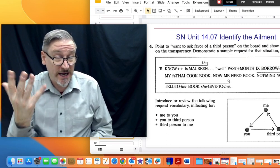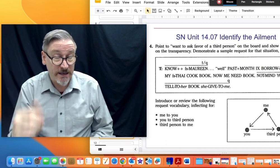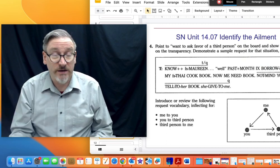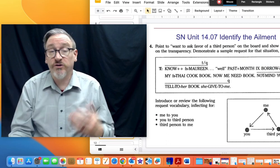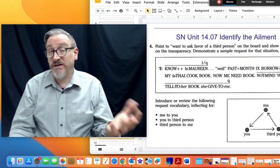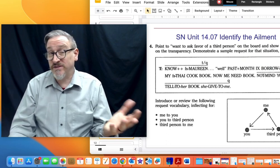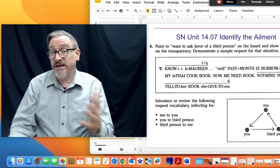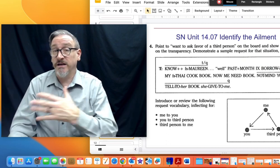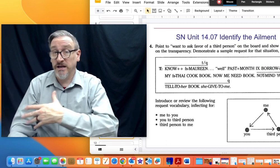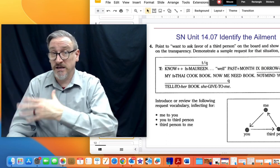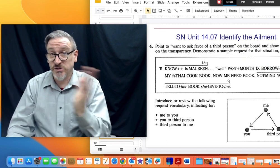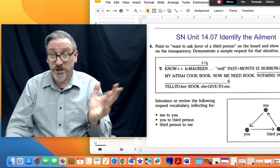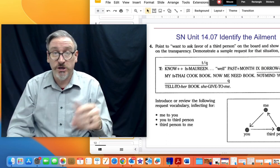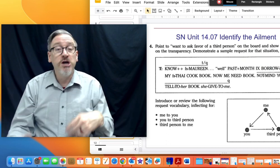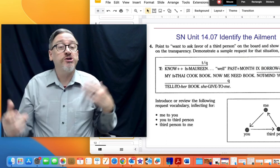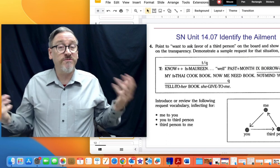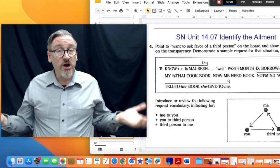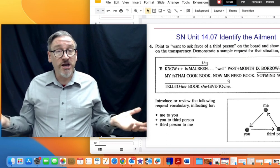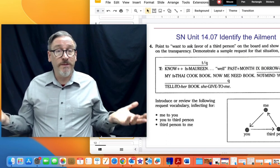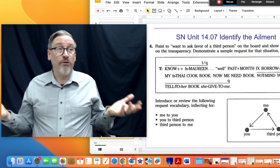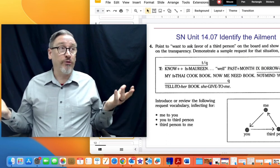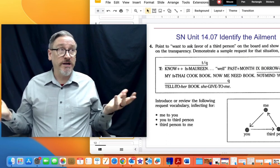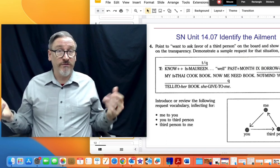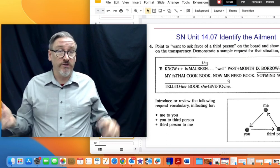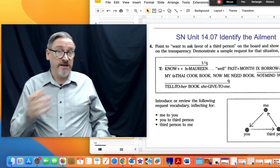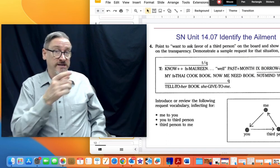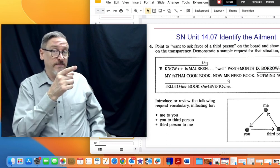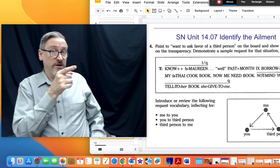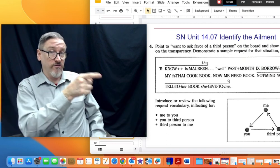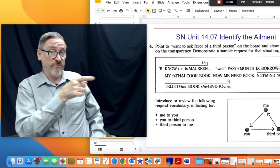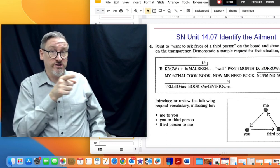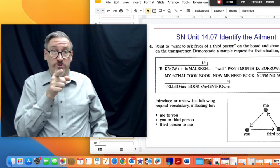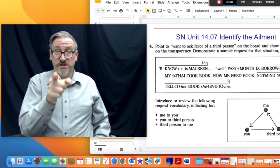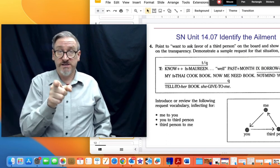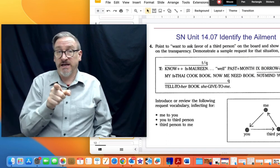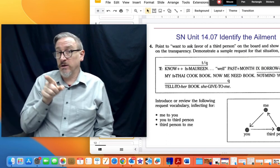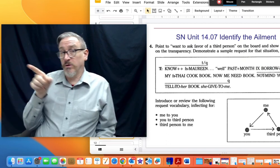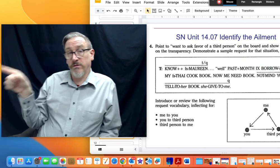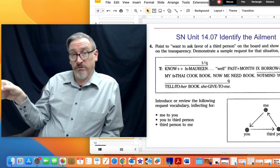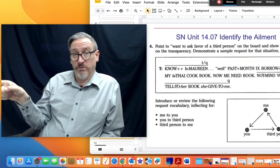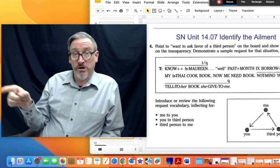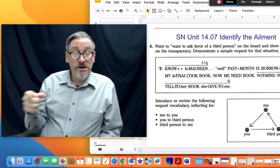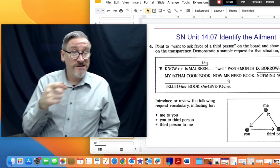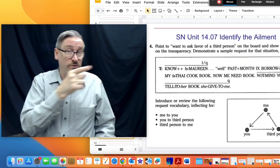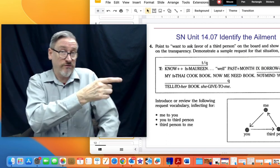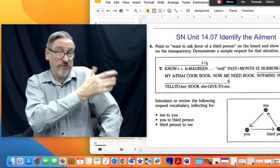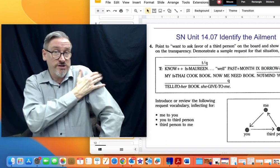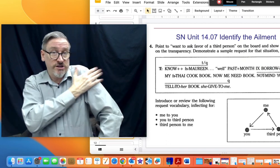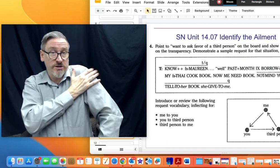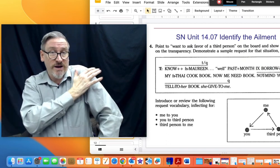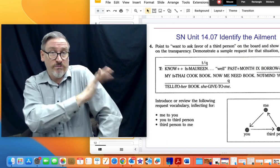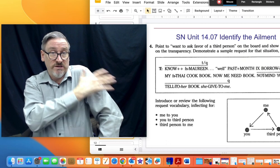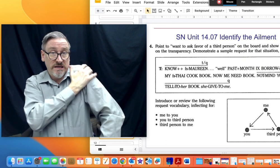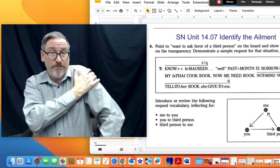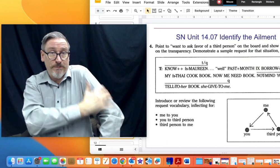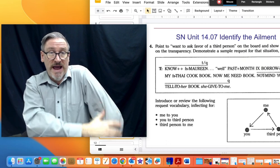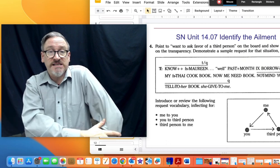you're right-handed. If you're left-handed, it'll switch. So I'm talking about 3 different things. I may go first one, second one, third one. So first to